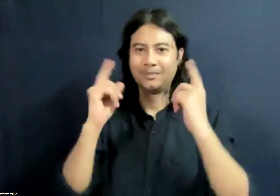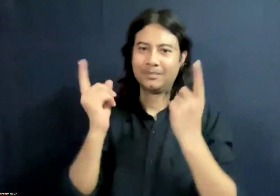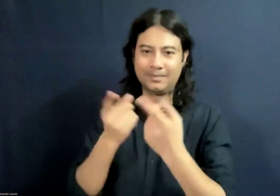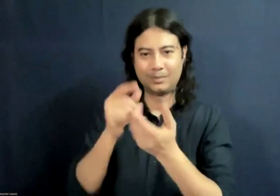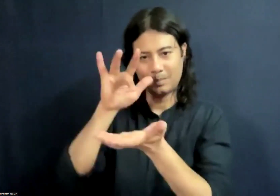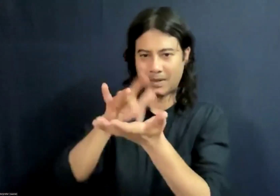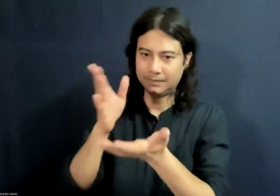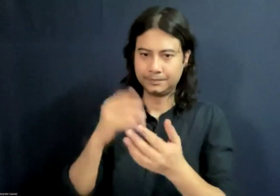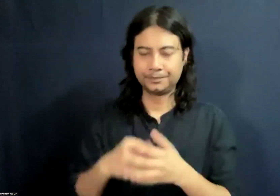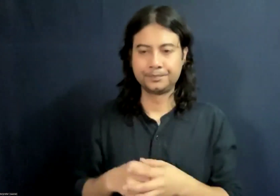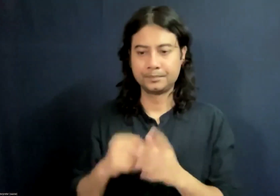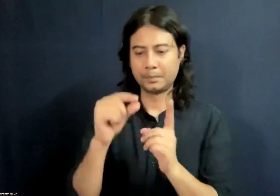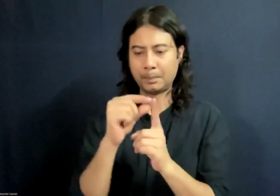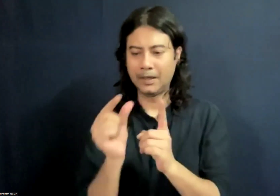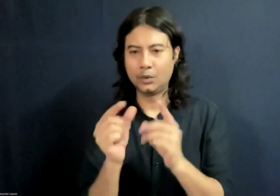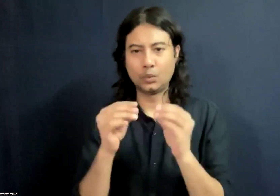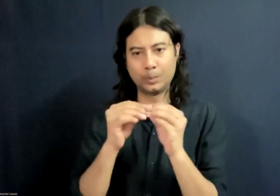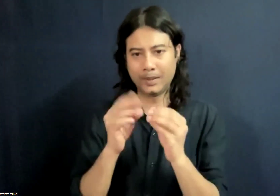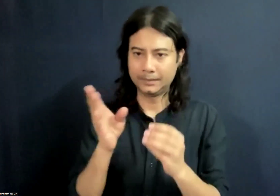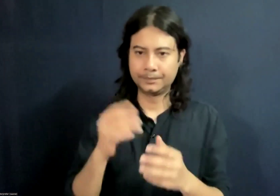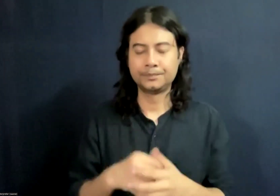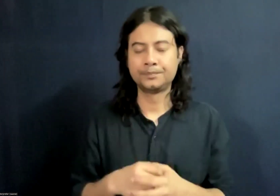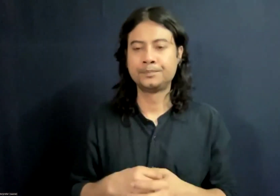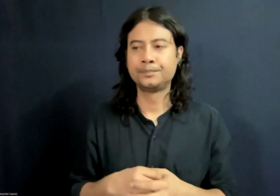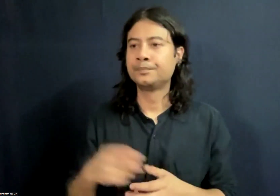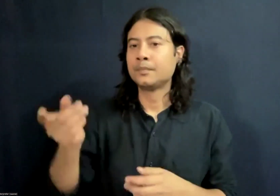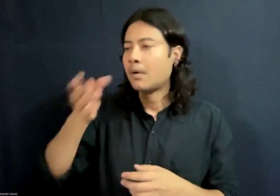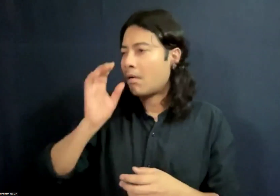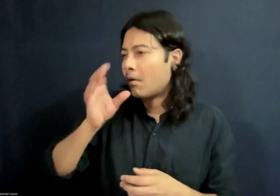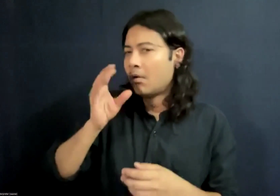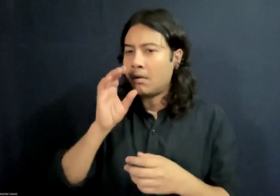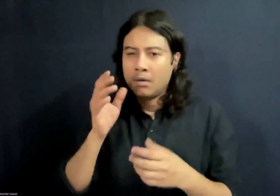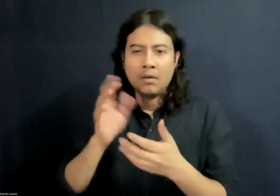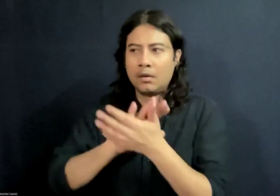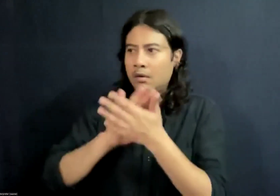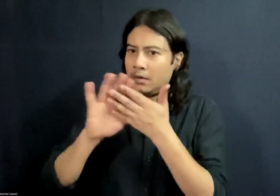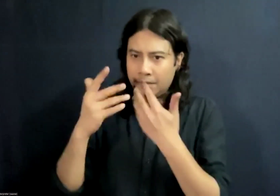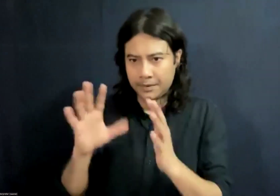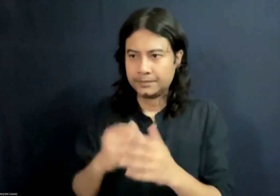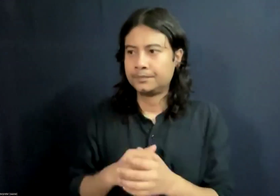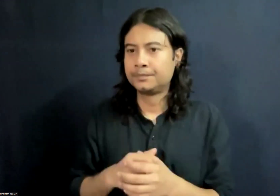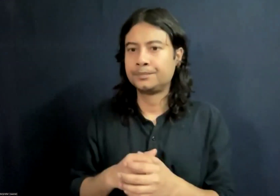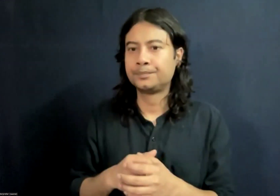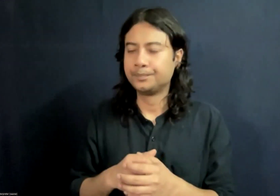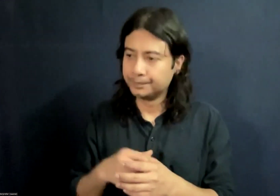of the pub and he's got some alcohol in his hand, and suddenly, one beggar approaches that